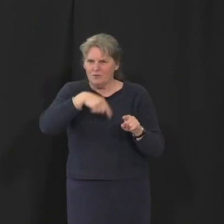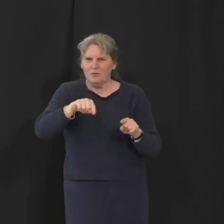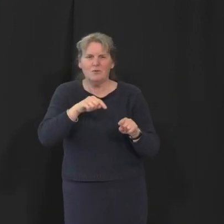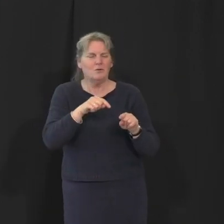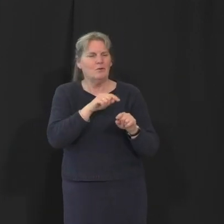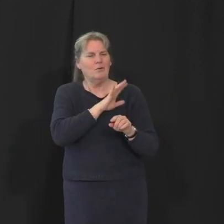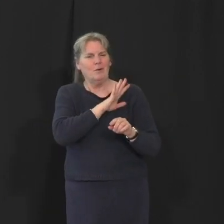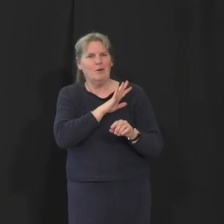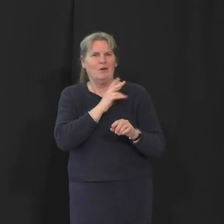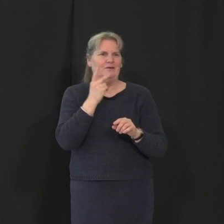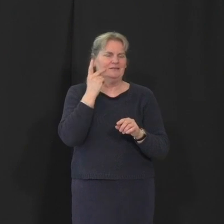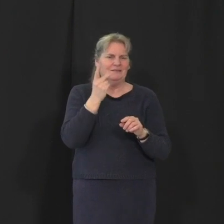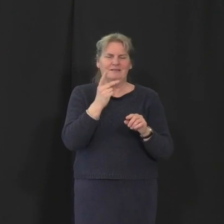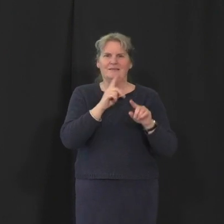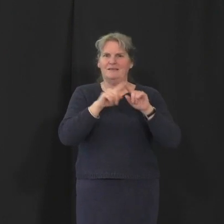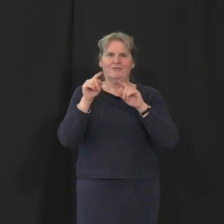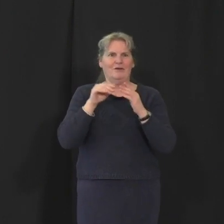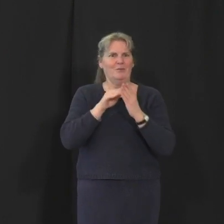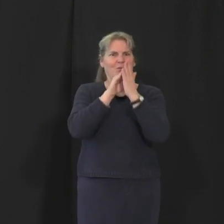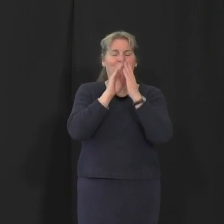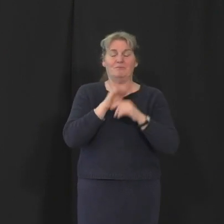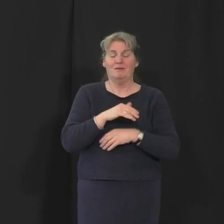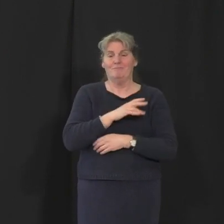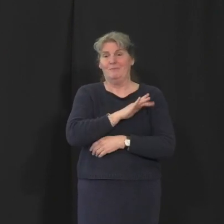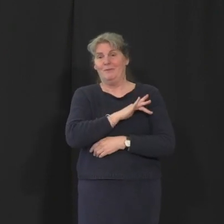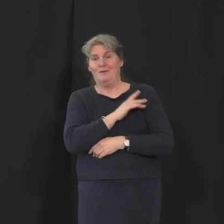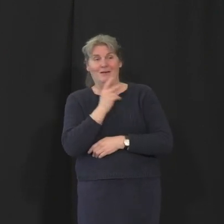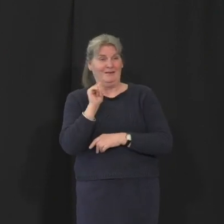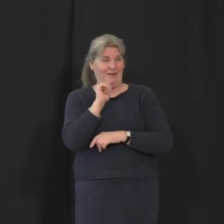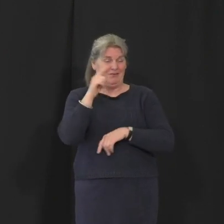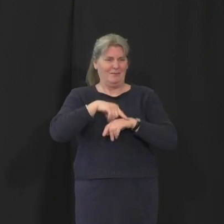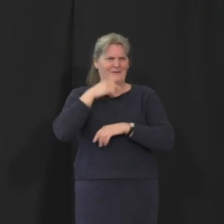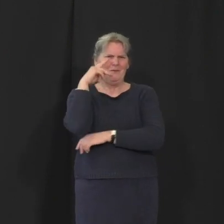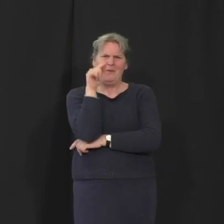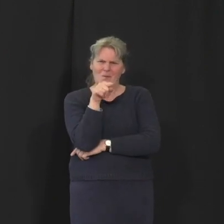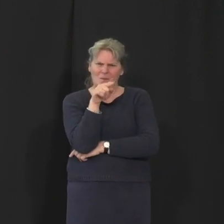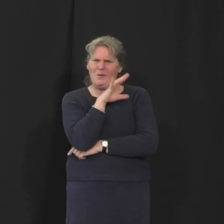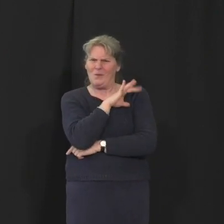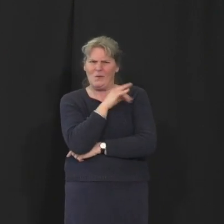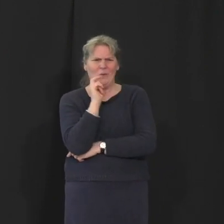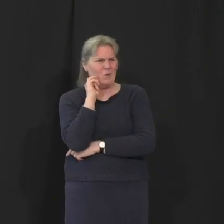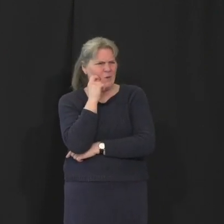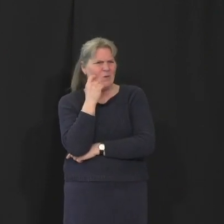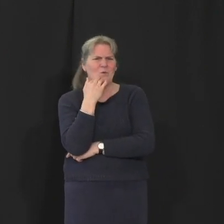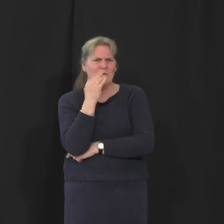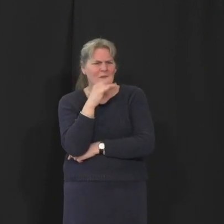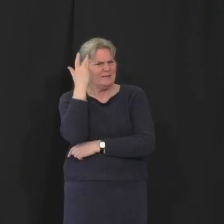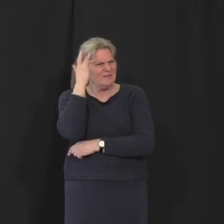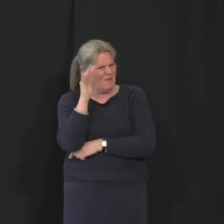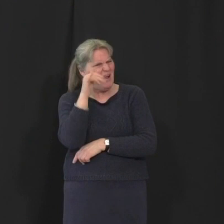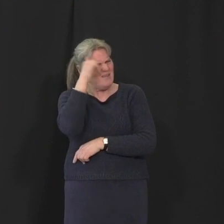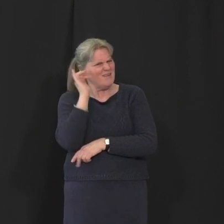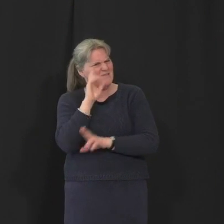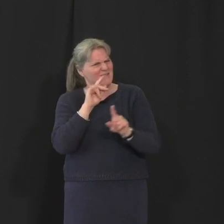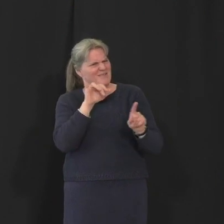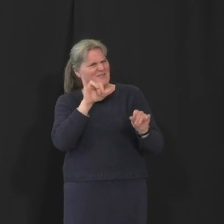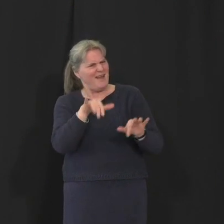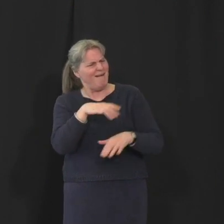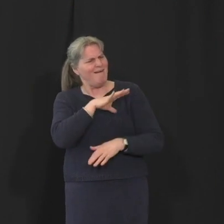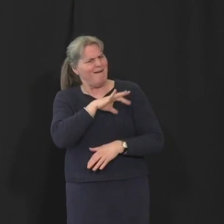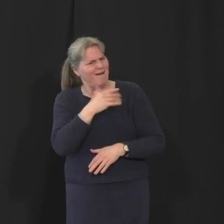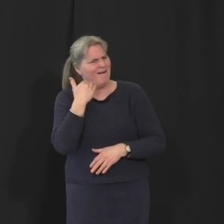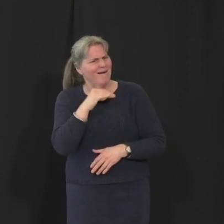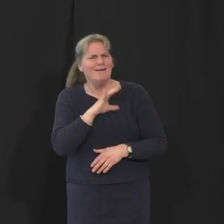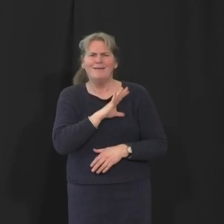media for best practices. There's I'm astounded every time I look to see how resilient and how smart Yukoners are to say,